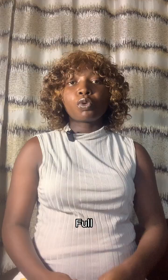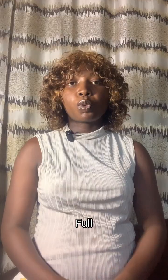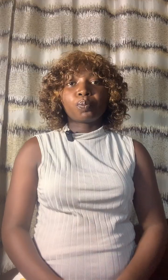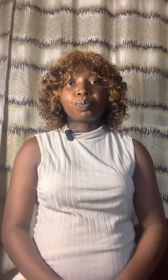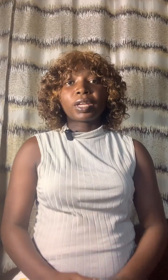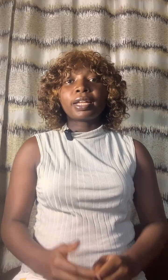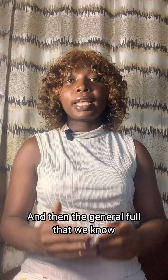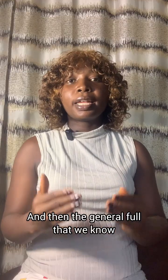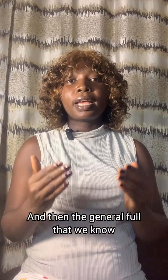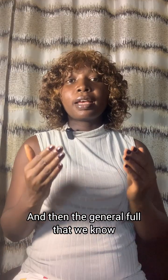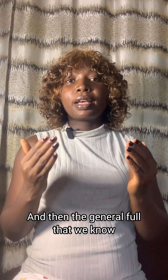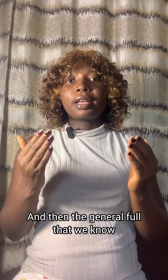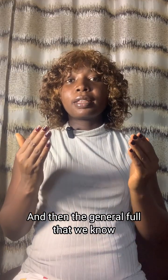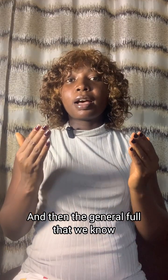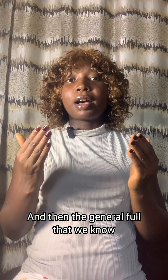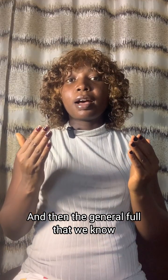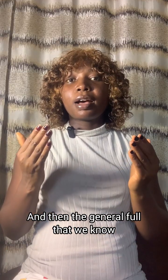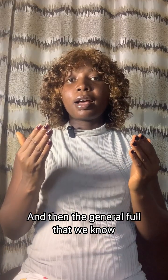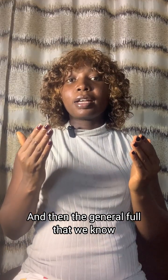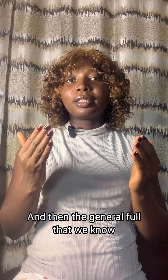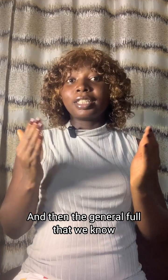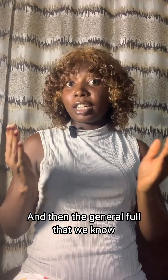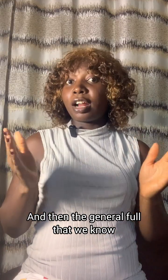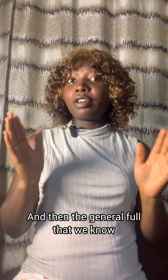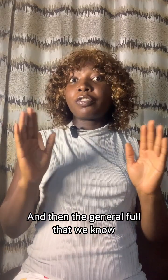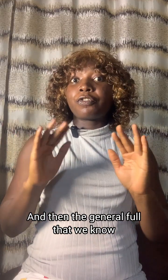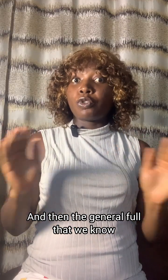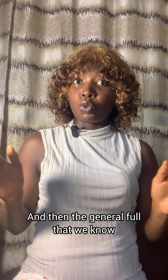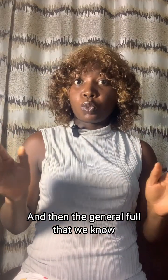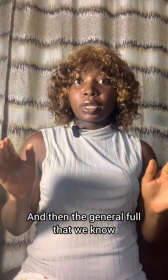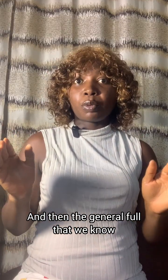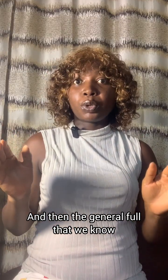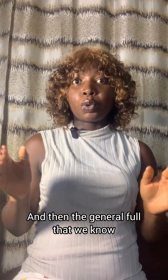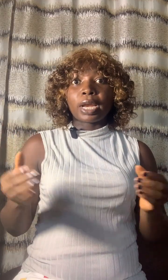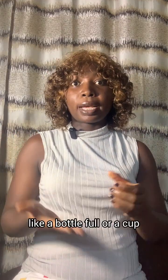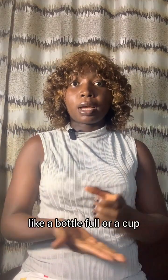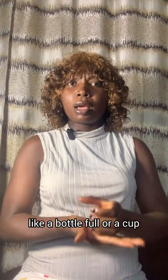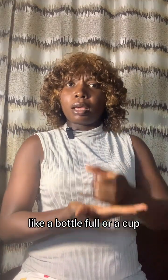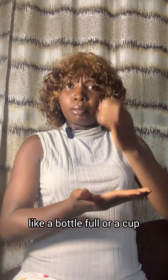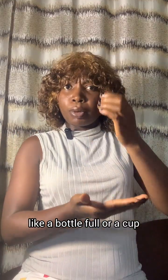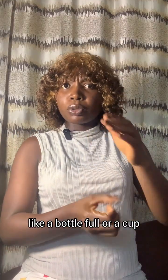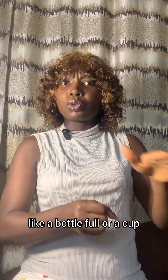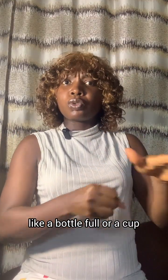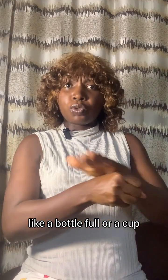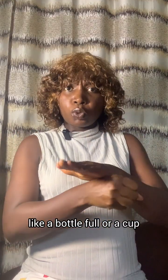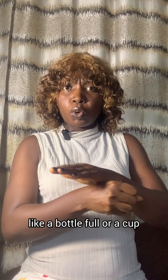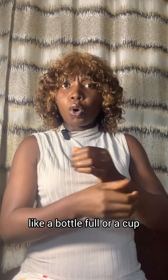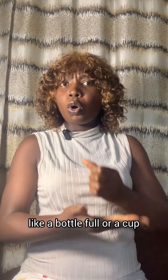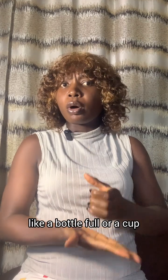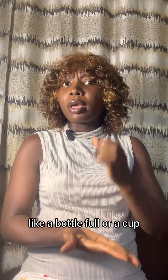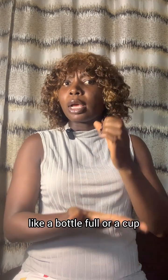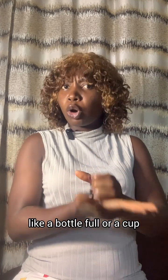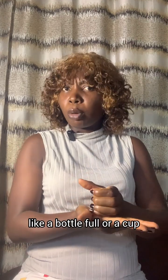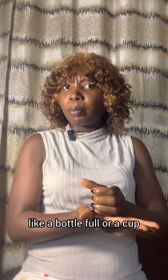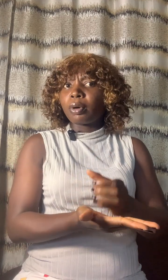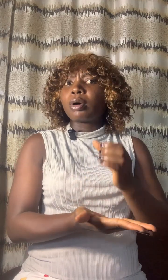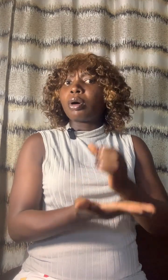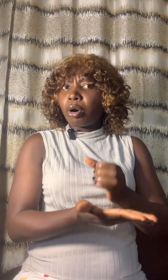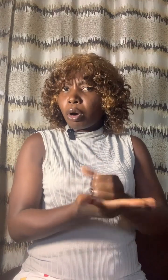full. And then the general full that we know, like a bottle full or a